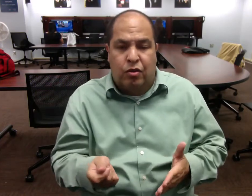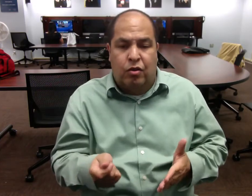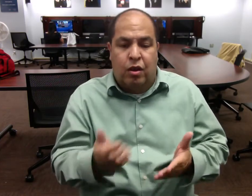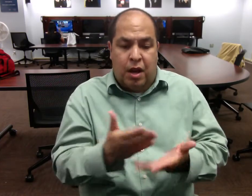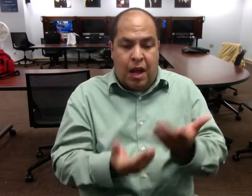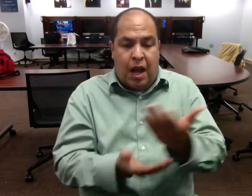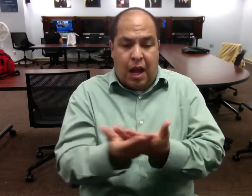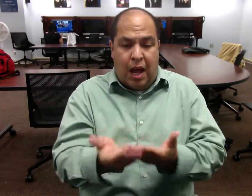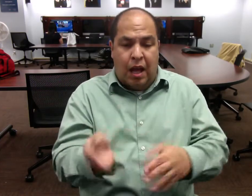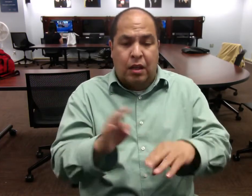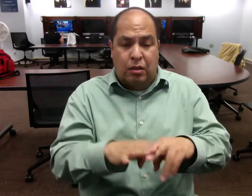3,